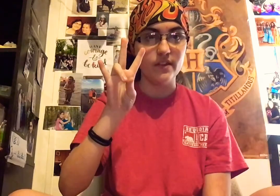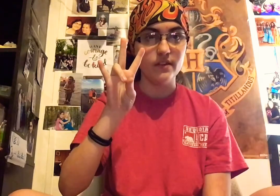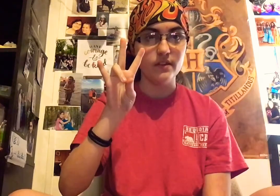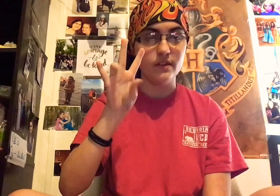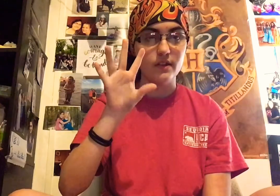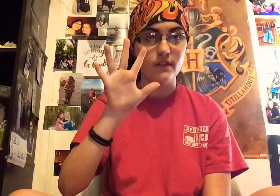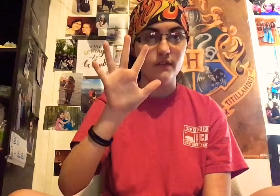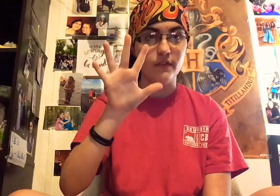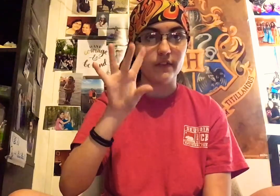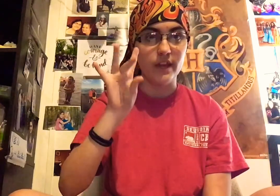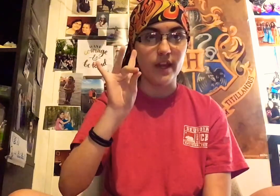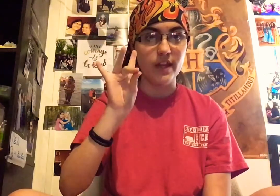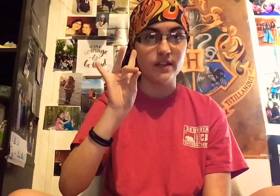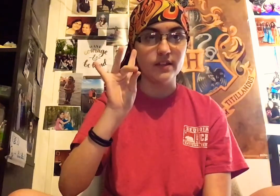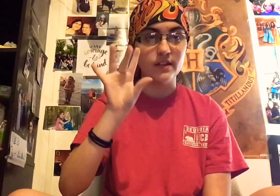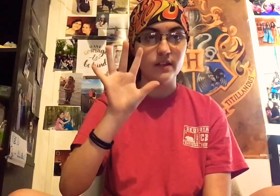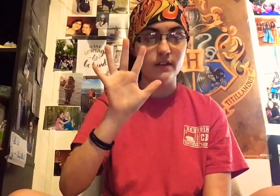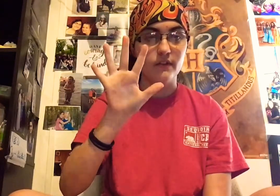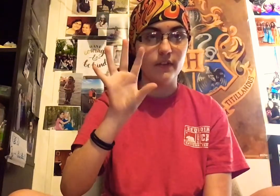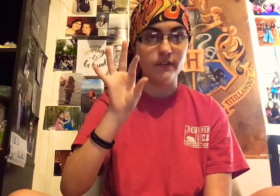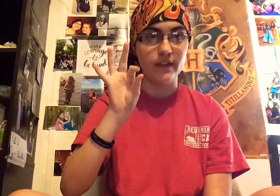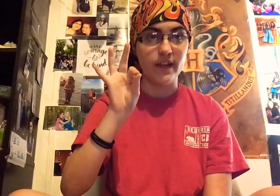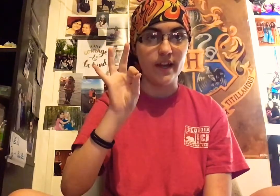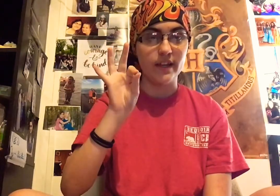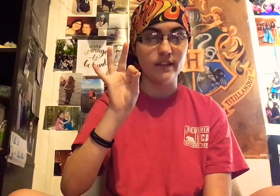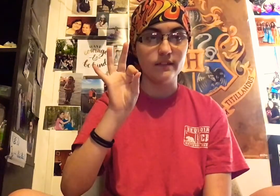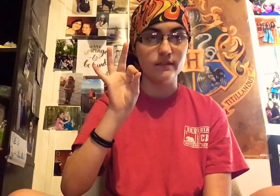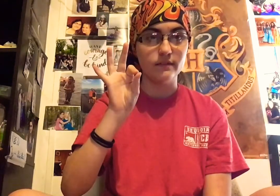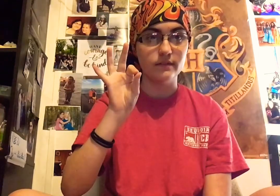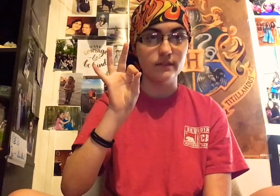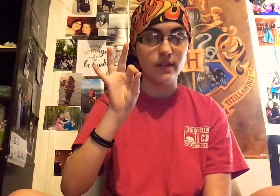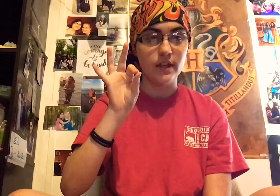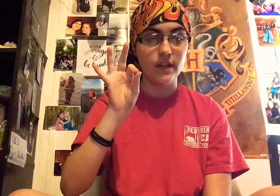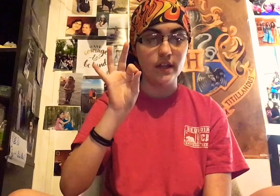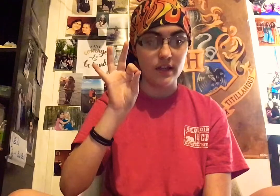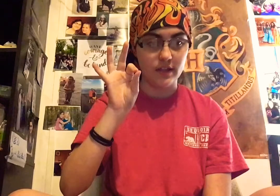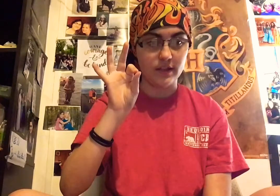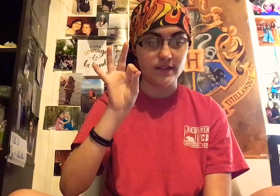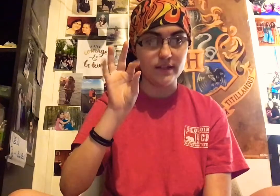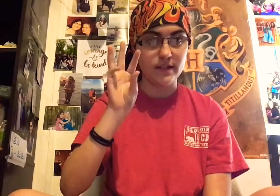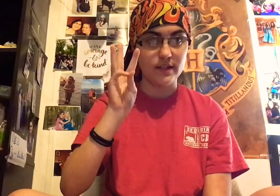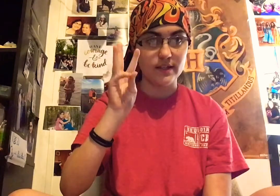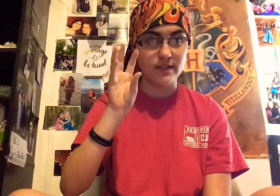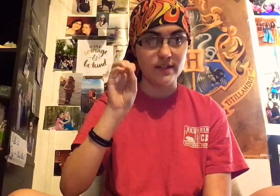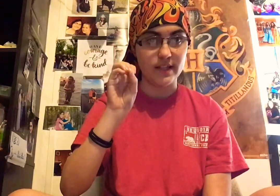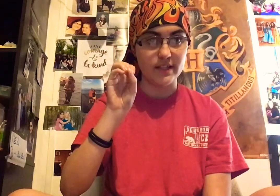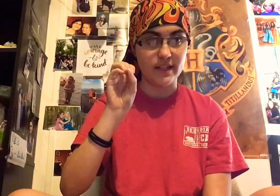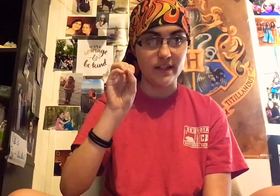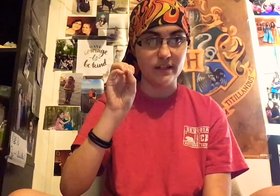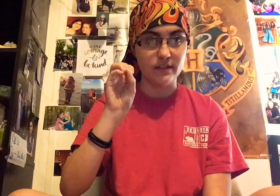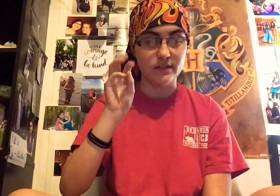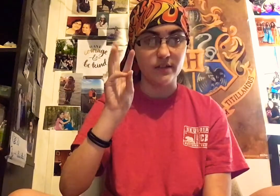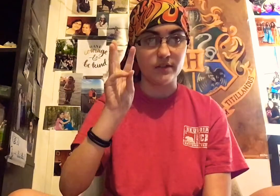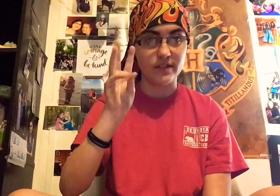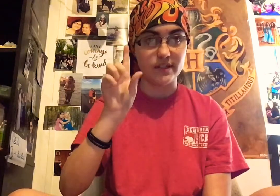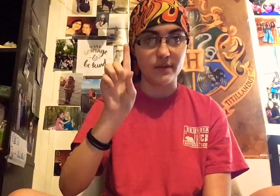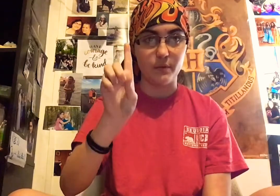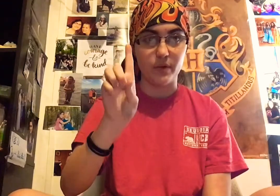57, 58, 59, and then it's 60. So